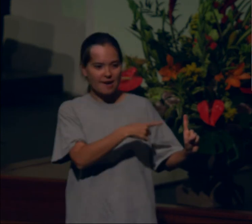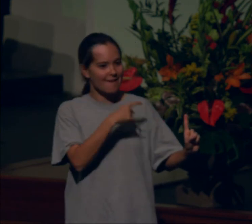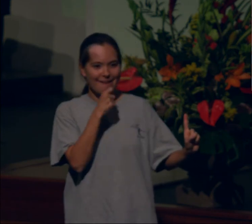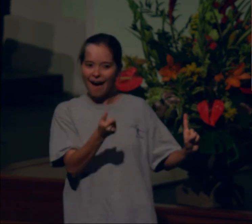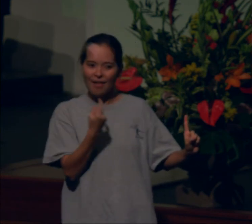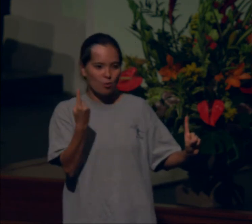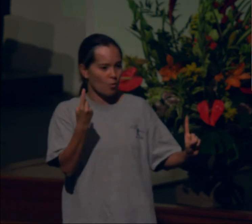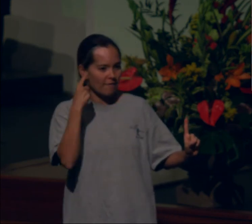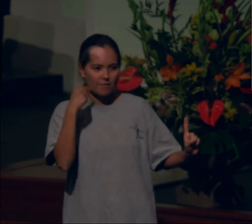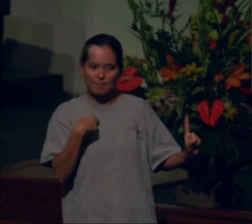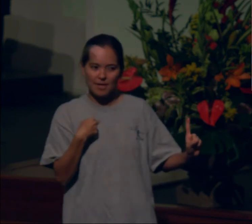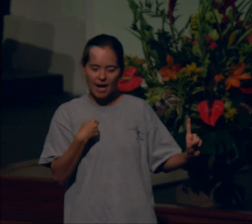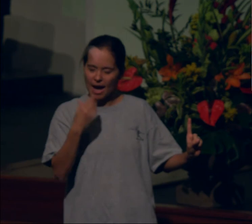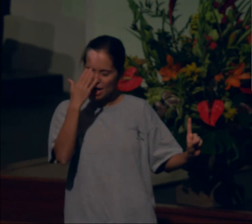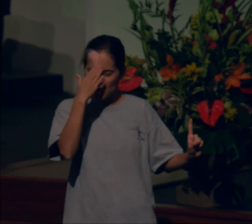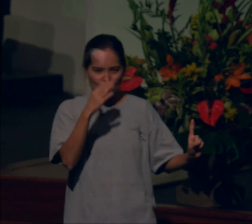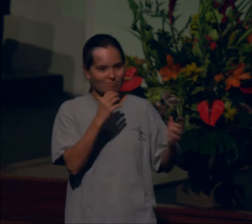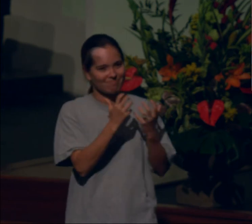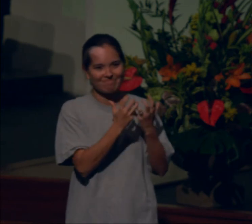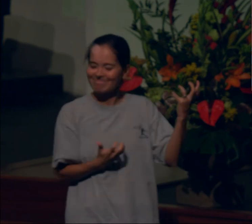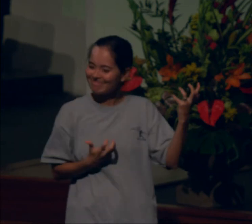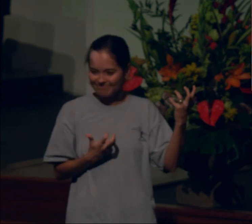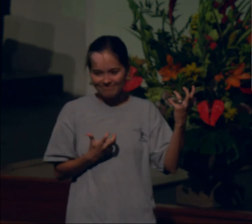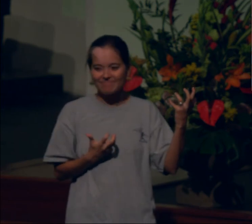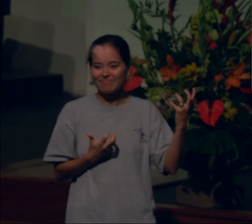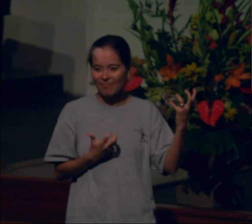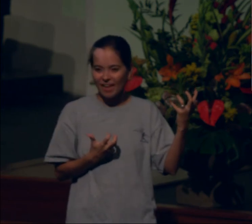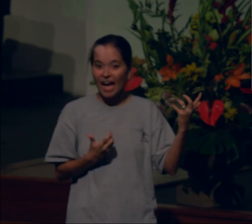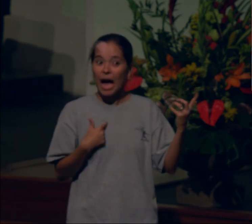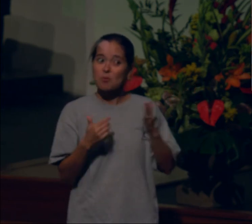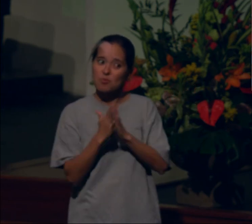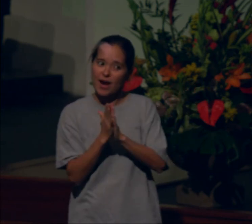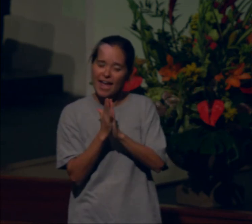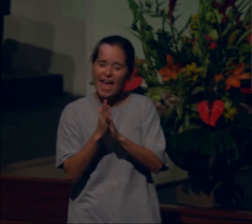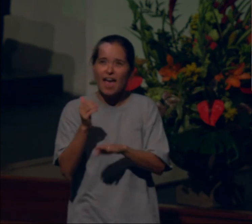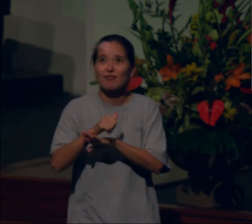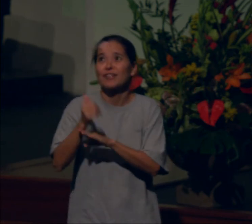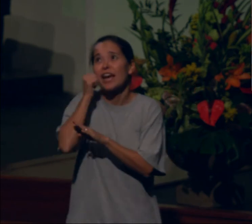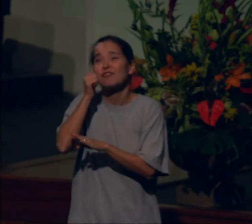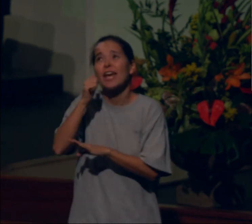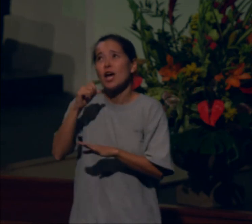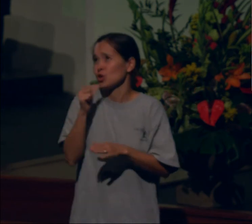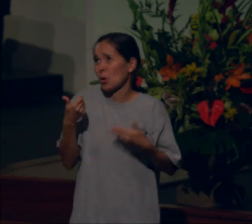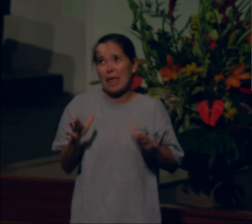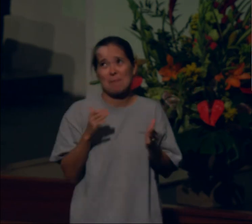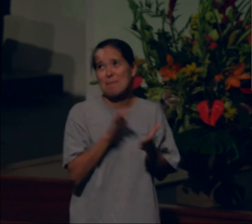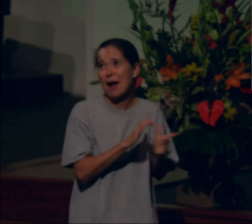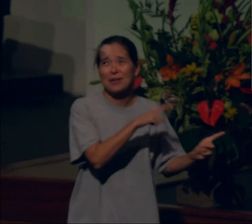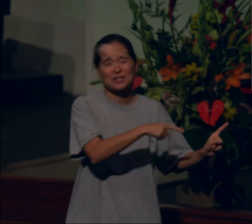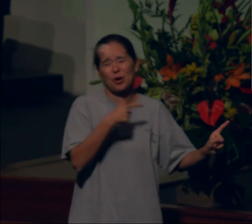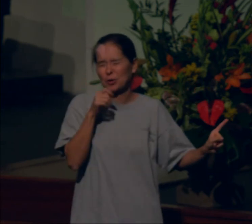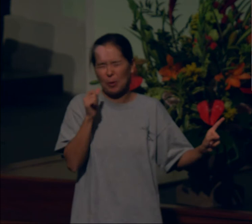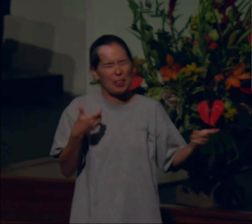the destiny that God had for me. And I would literally pray every day, God, don't let me marry this girl. Please,